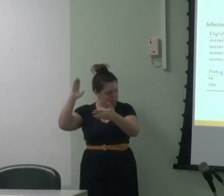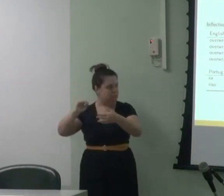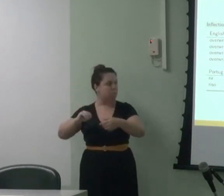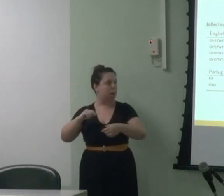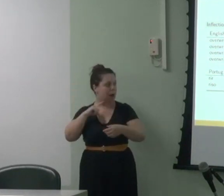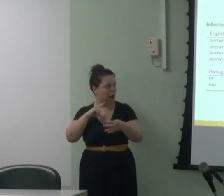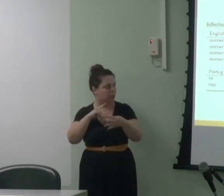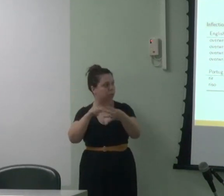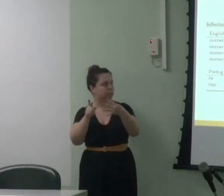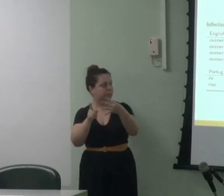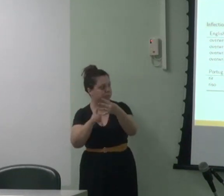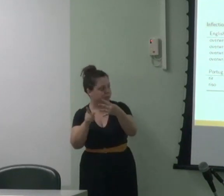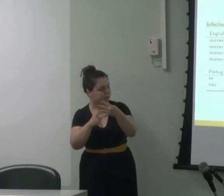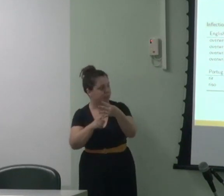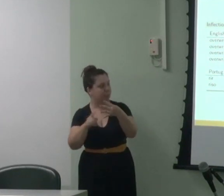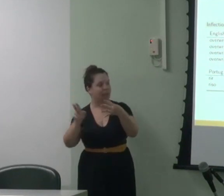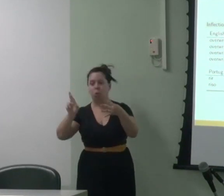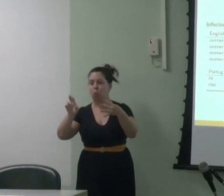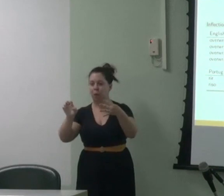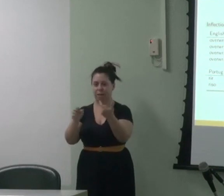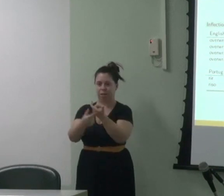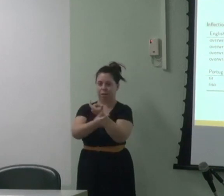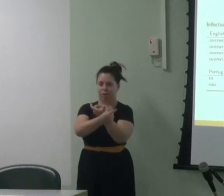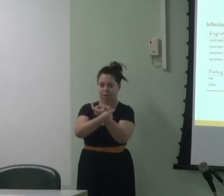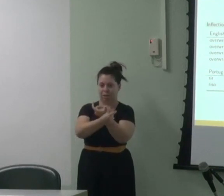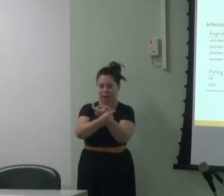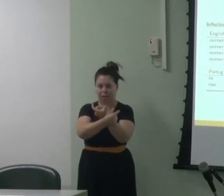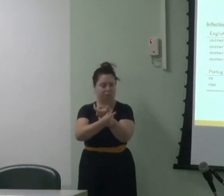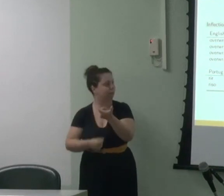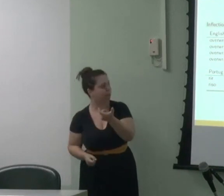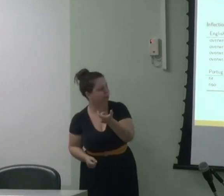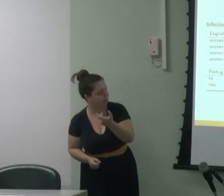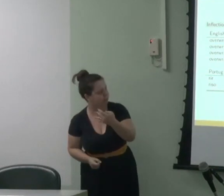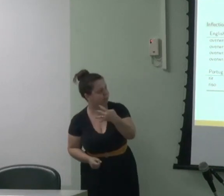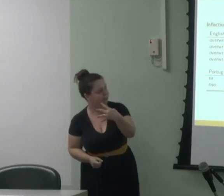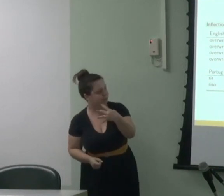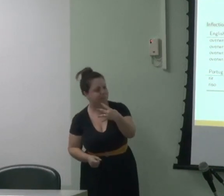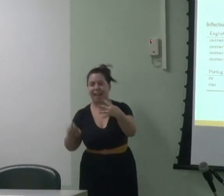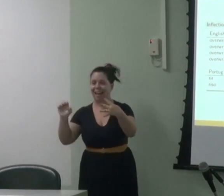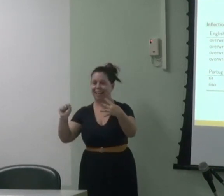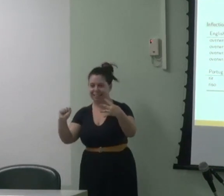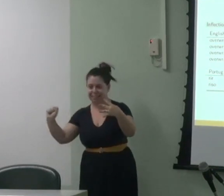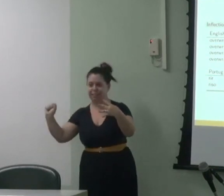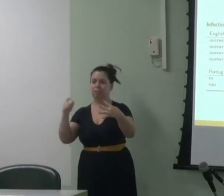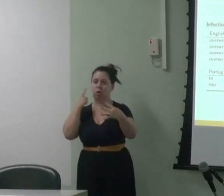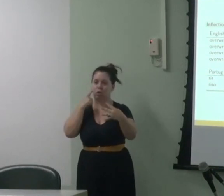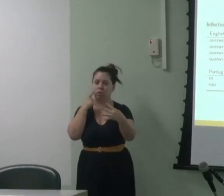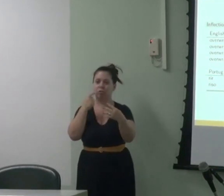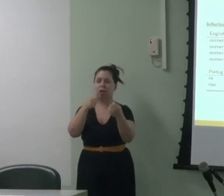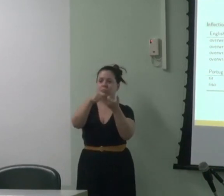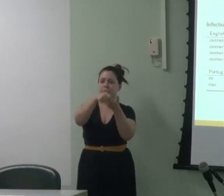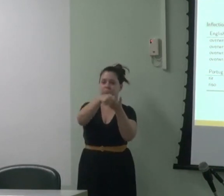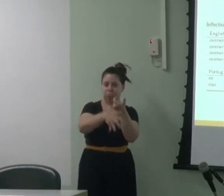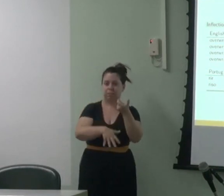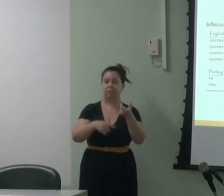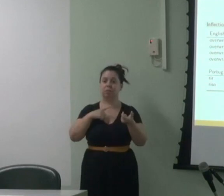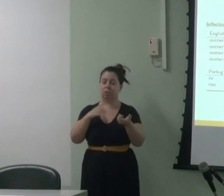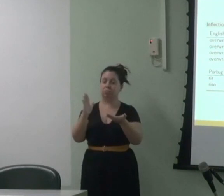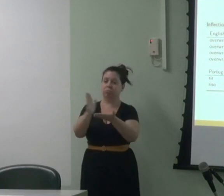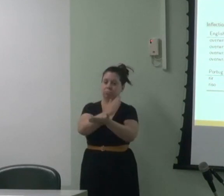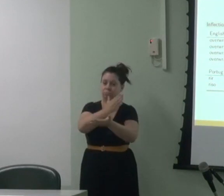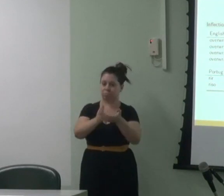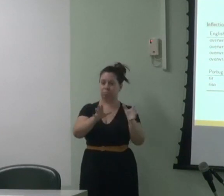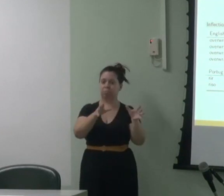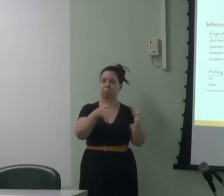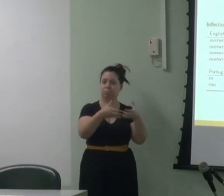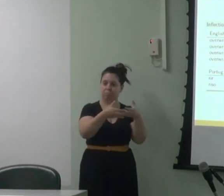affix delimited. What is missing here is the category, right? We have the inflectional categories listed in the